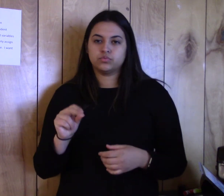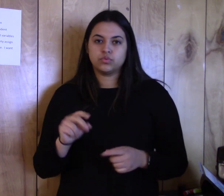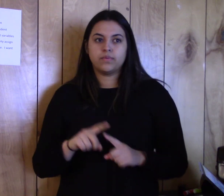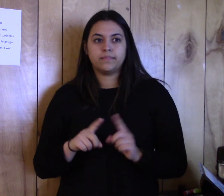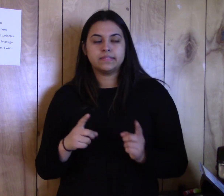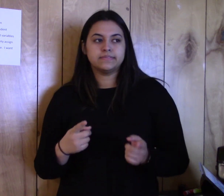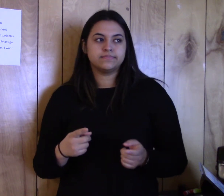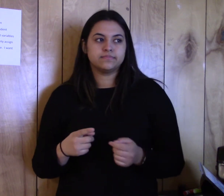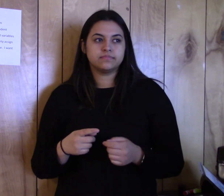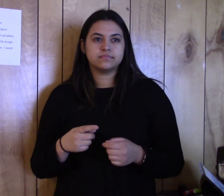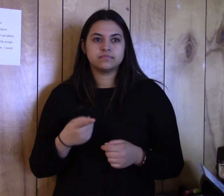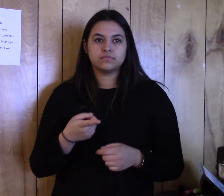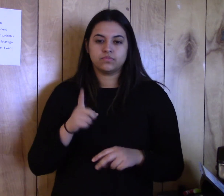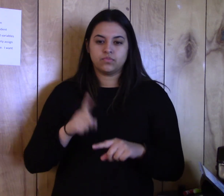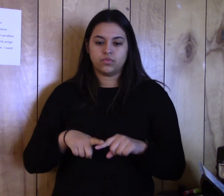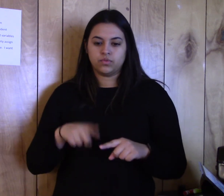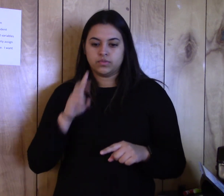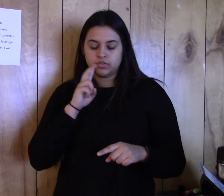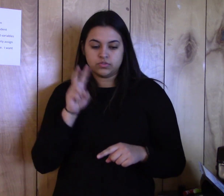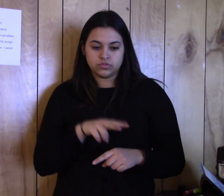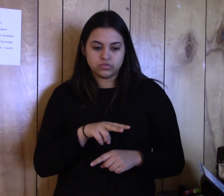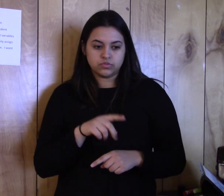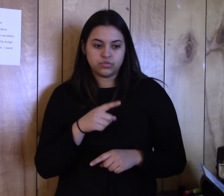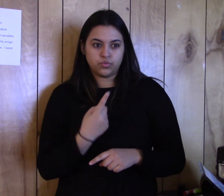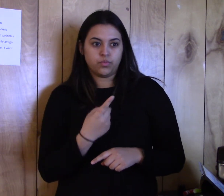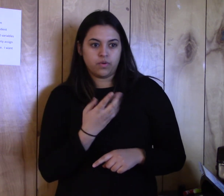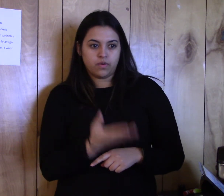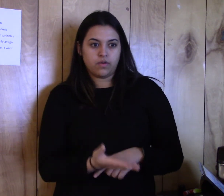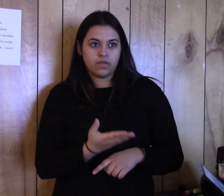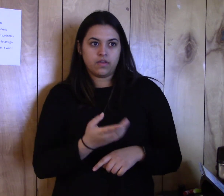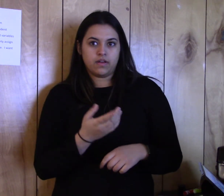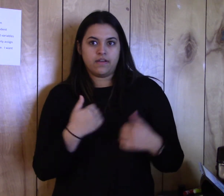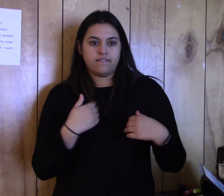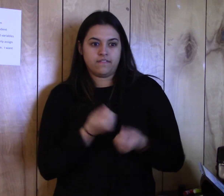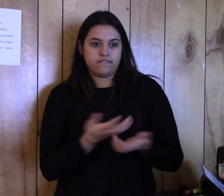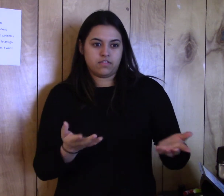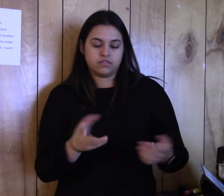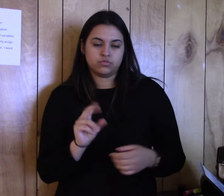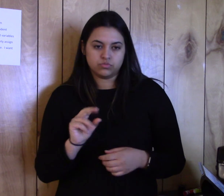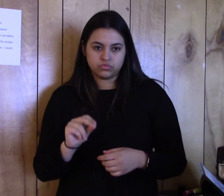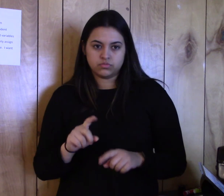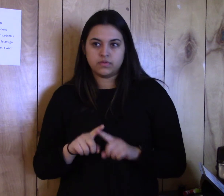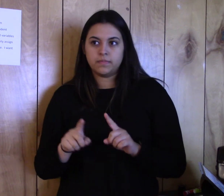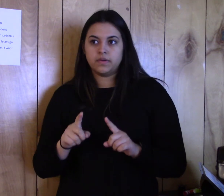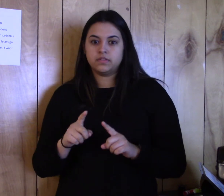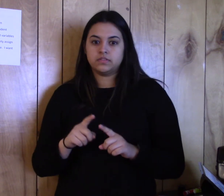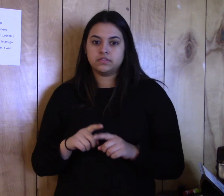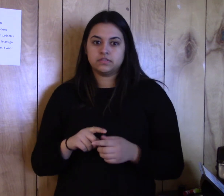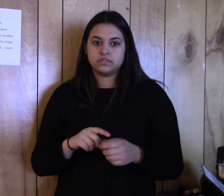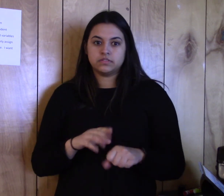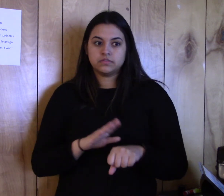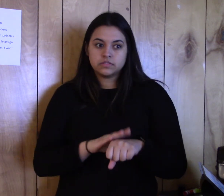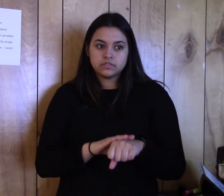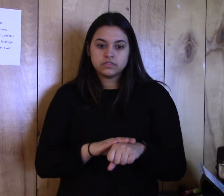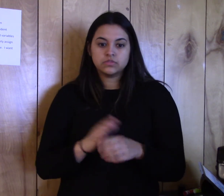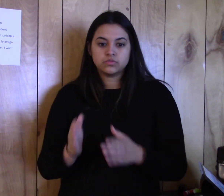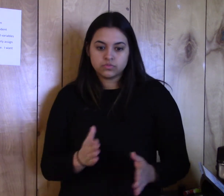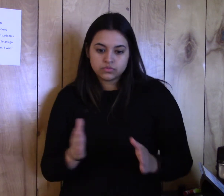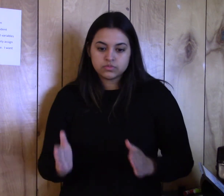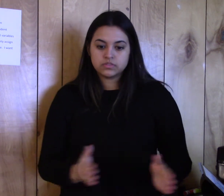that you can just look at this one little graphic and you've got it all. It's a reminder, it's an organizer, that kind of thing. And